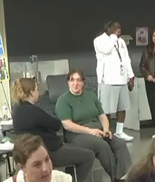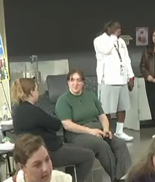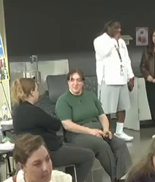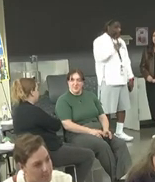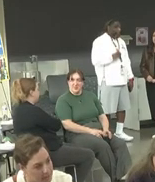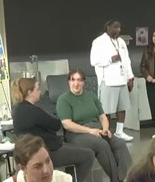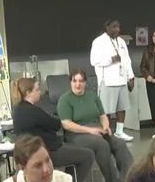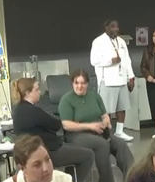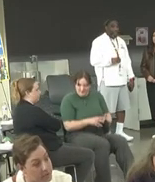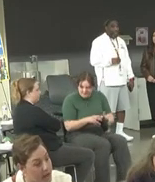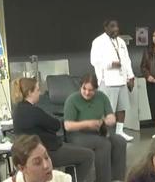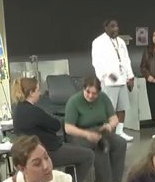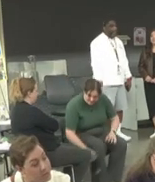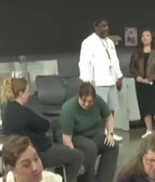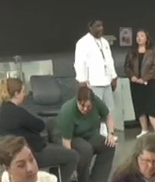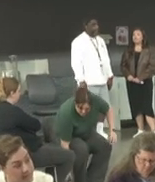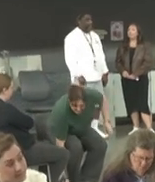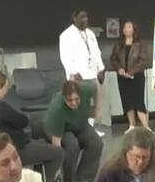We have about